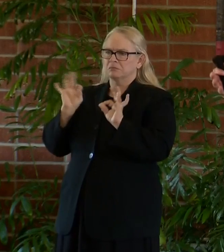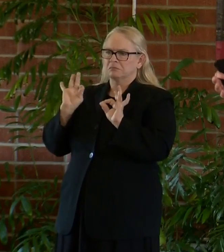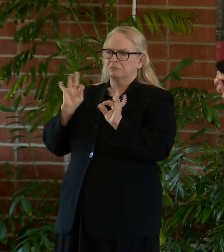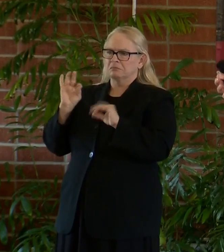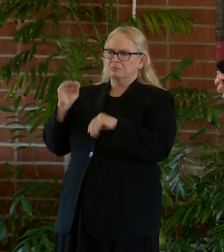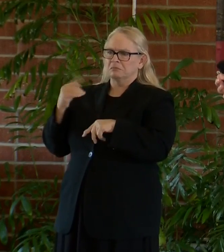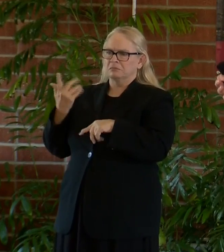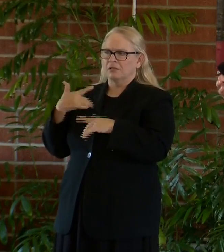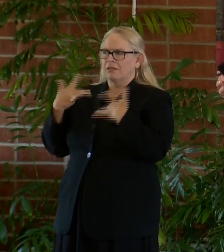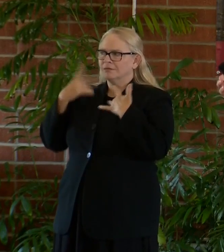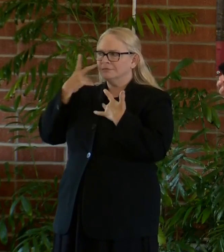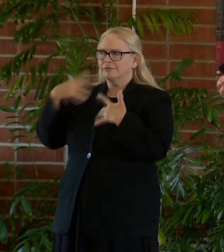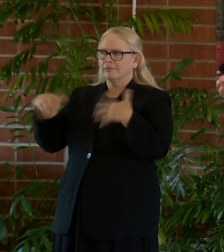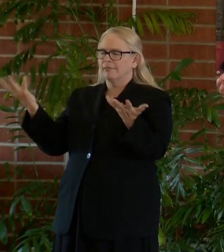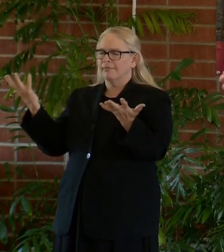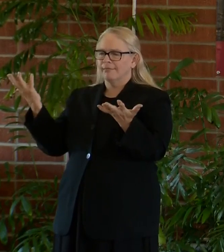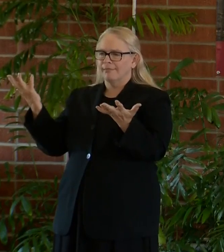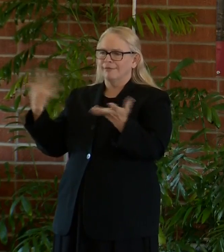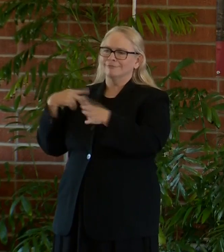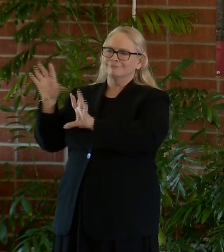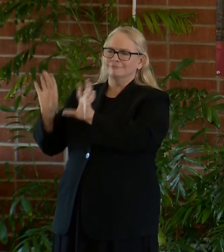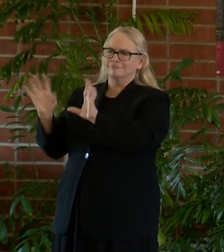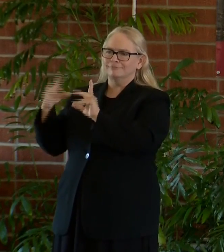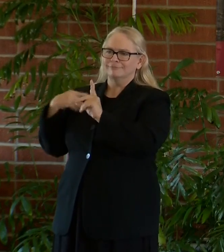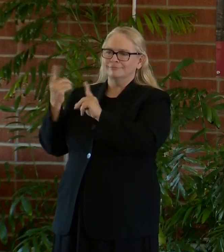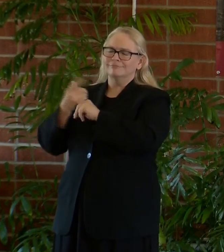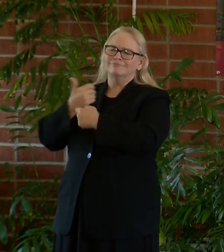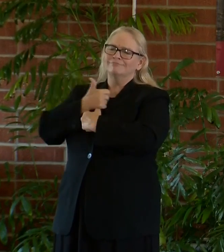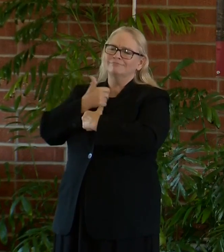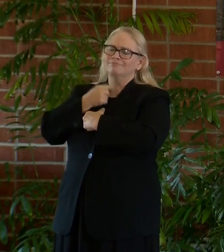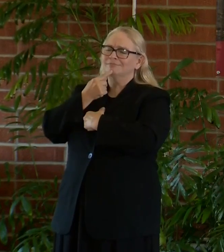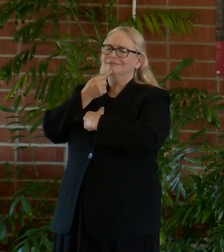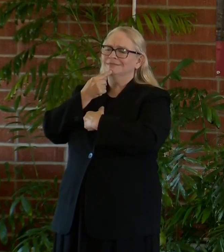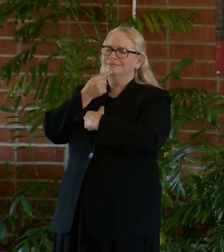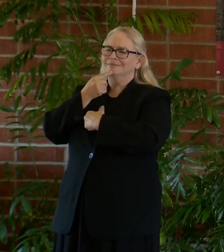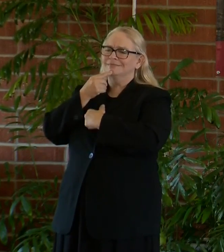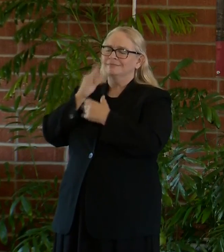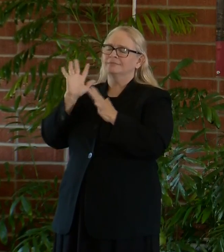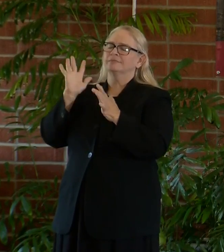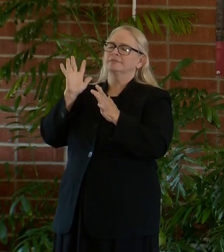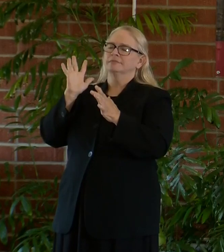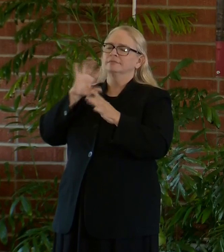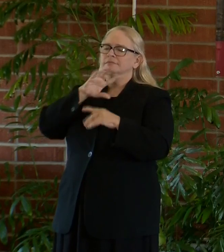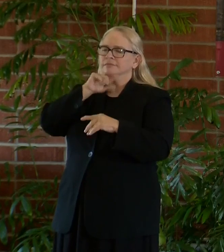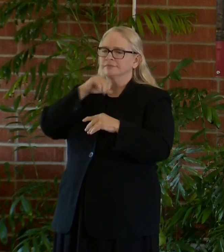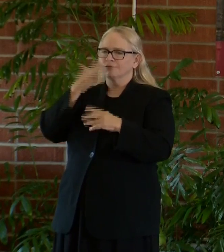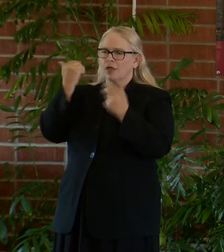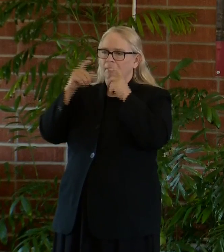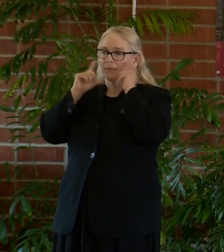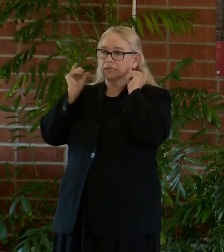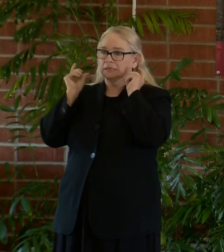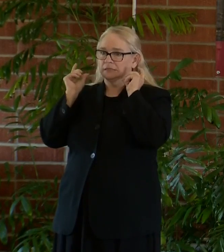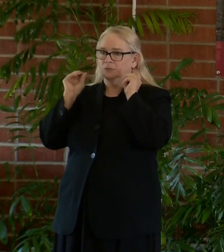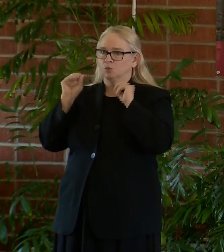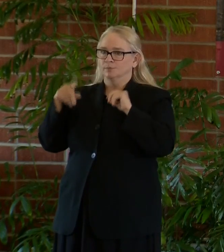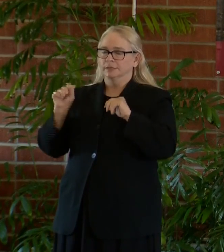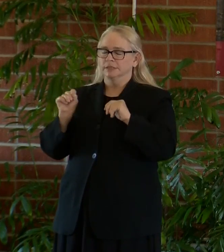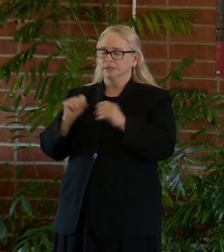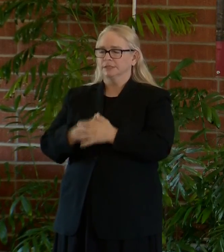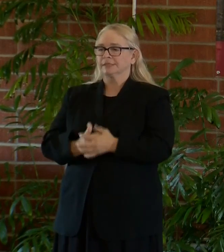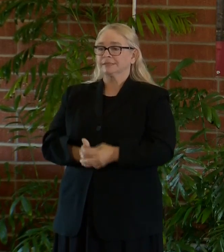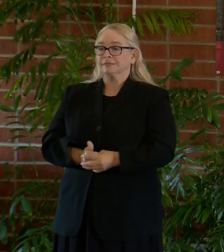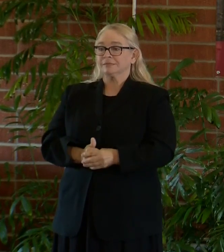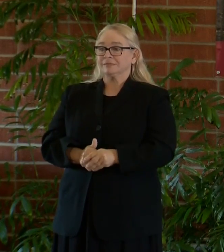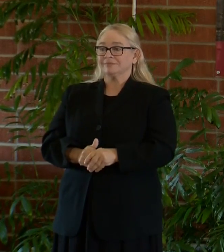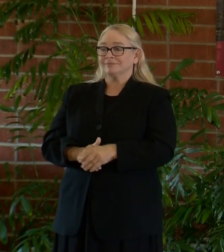right over as she always does and gave you a big hug and kiss without a mask on. And I know how difficult that is for all of us, and we're